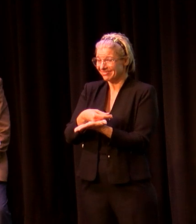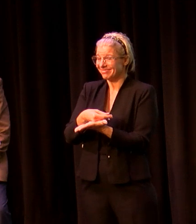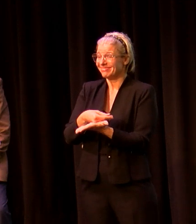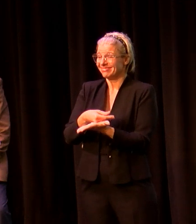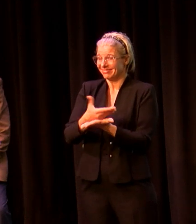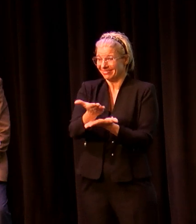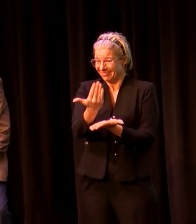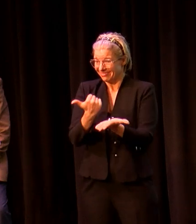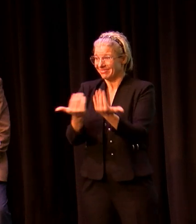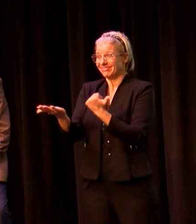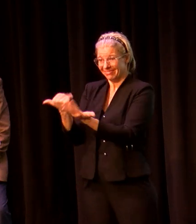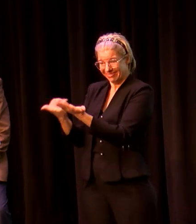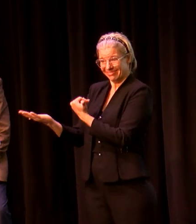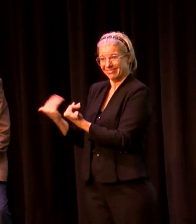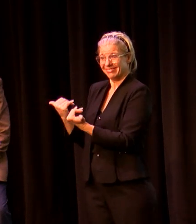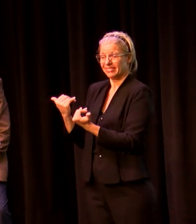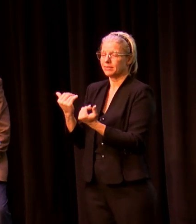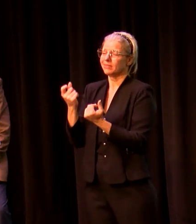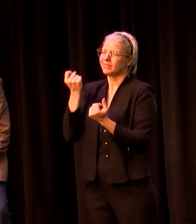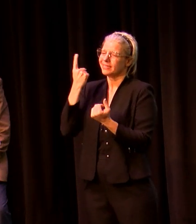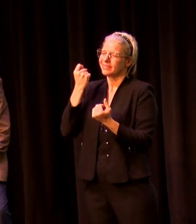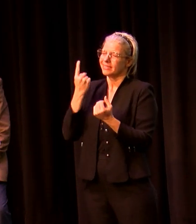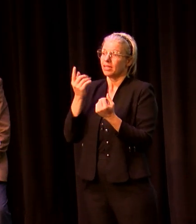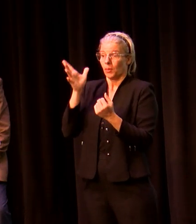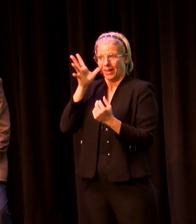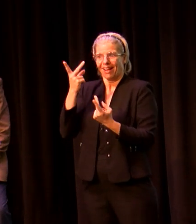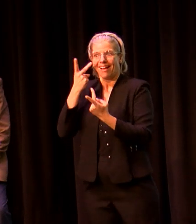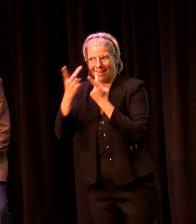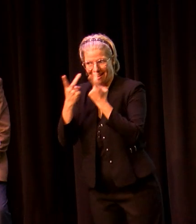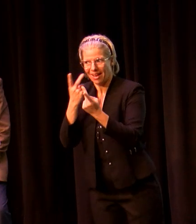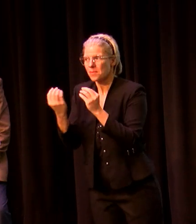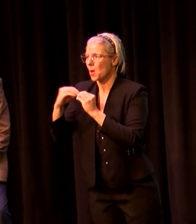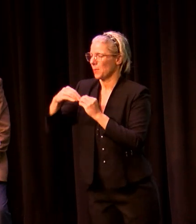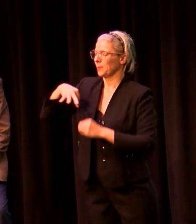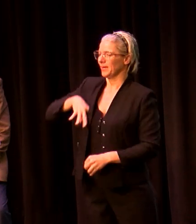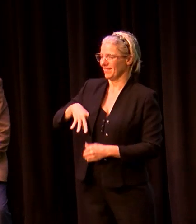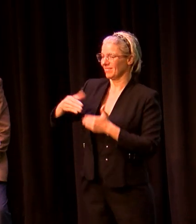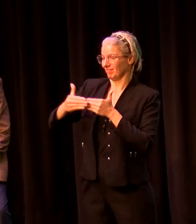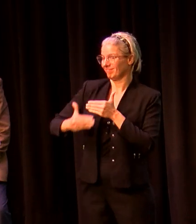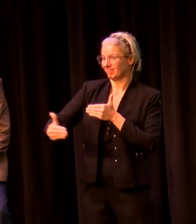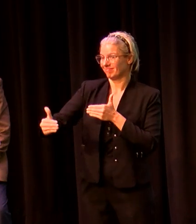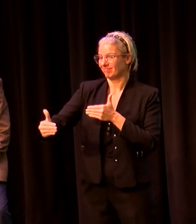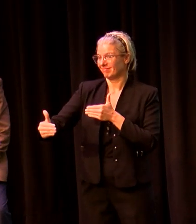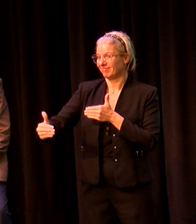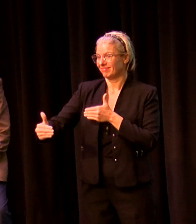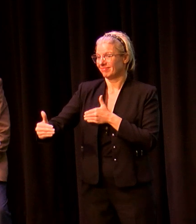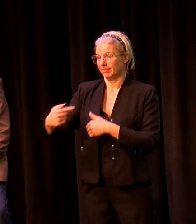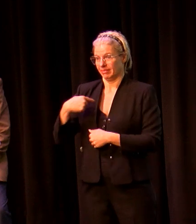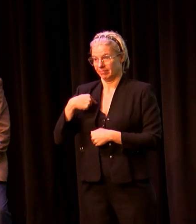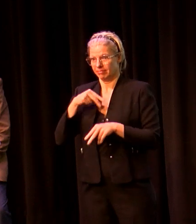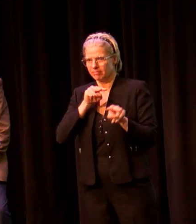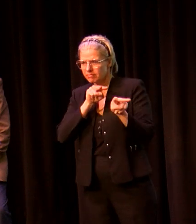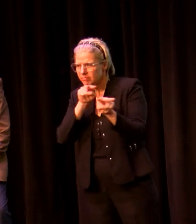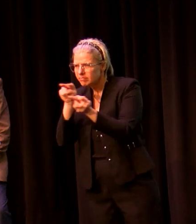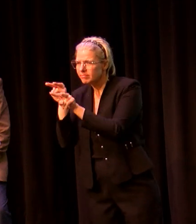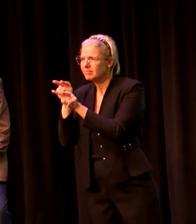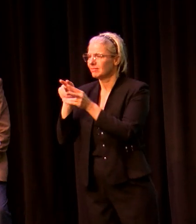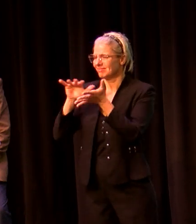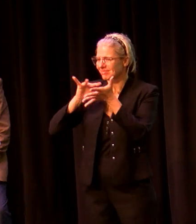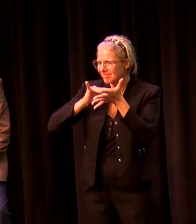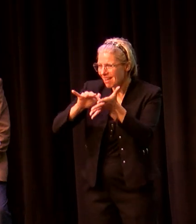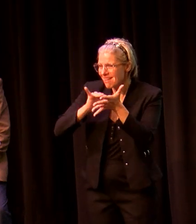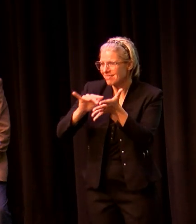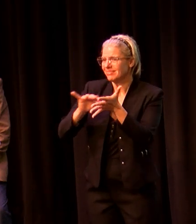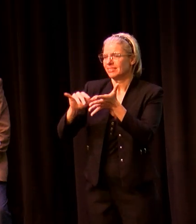we see return on that. And we know by way of recent studies that our heritage area brings